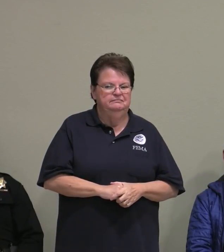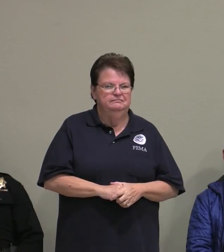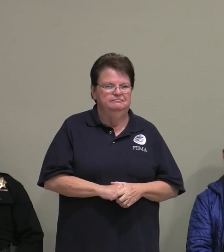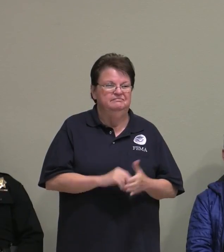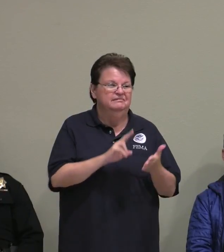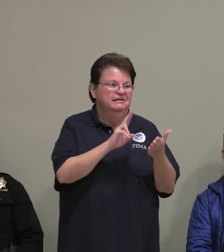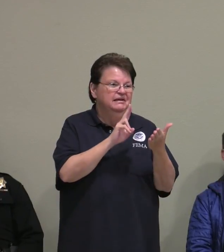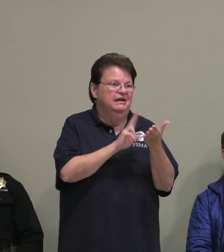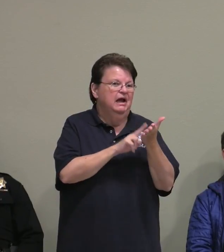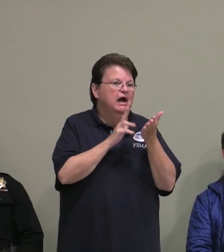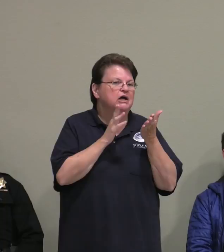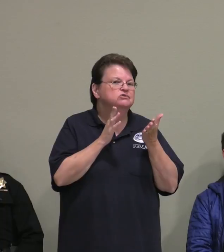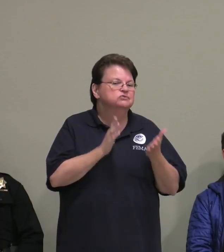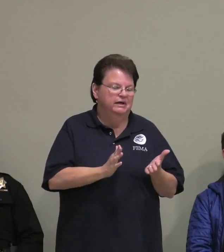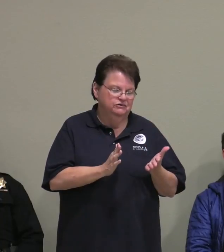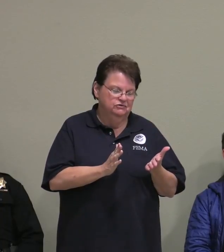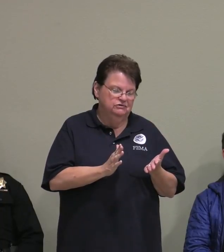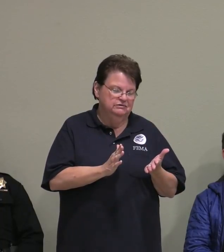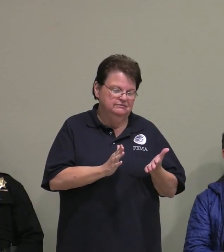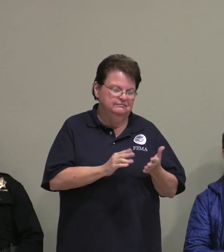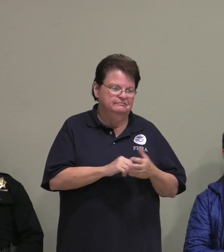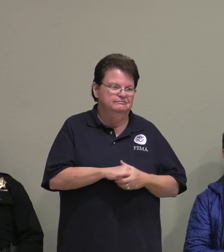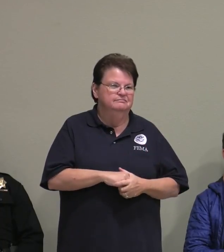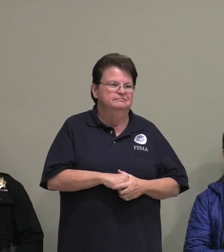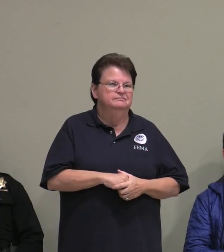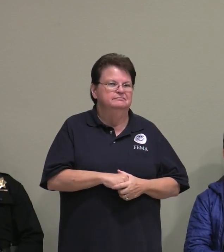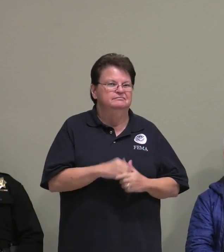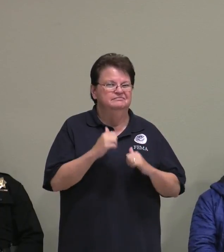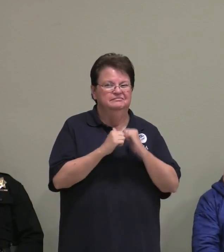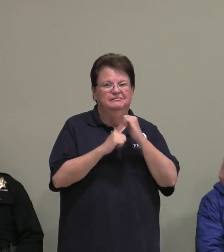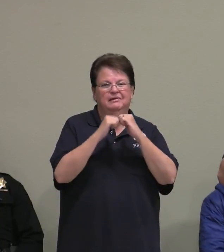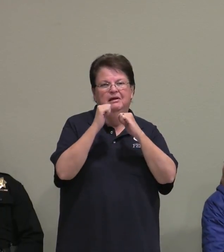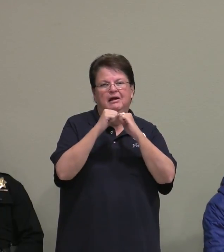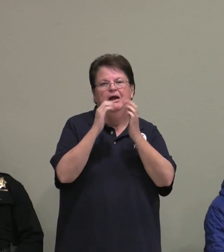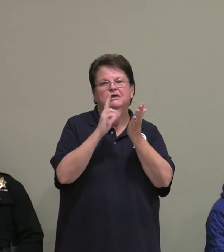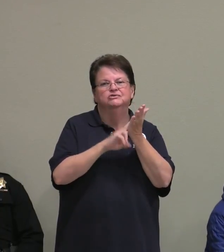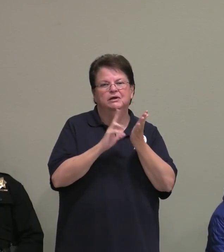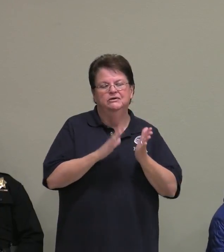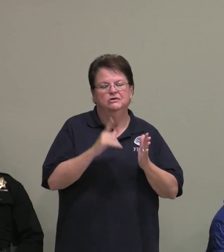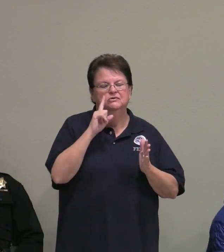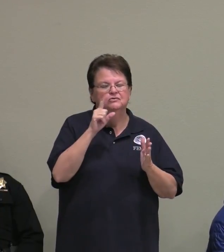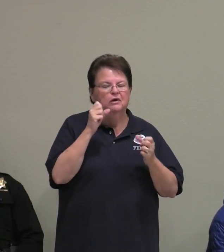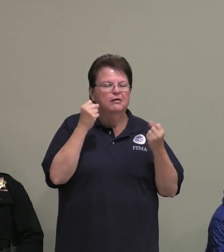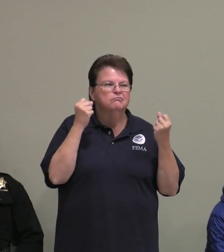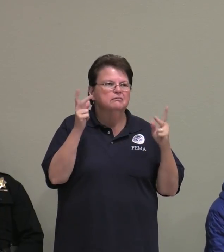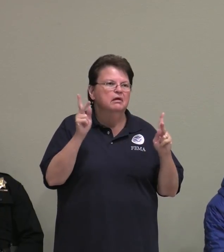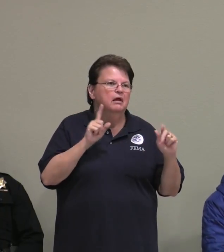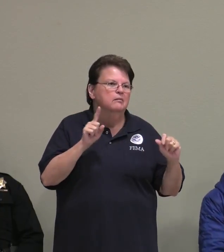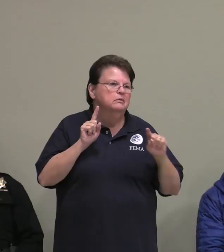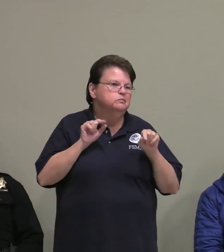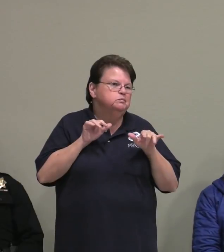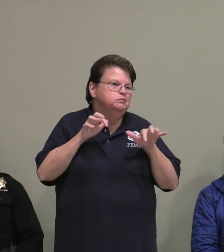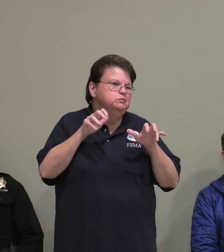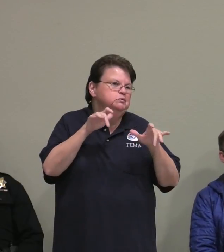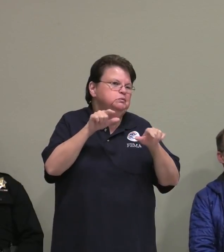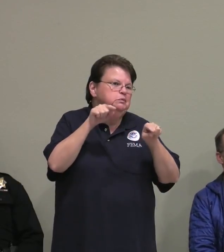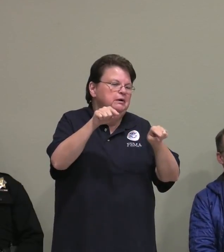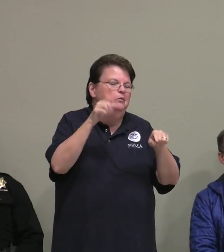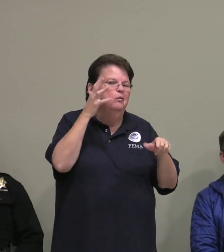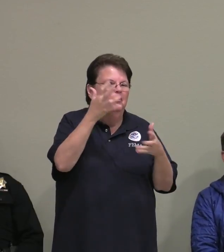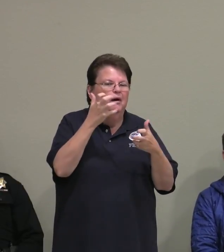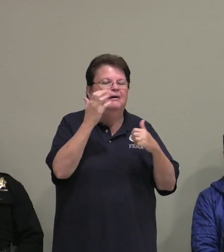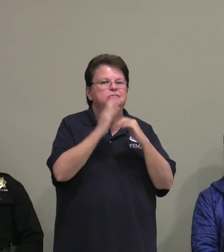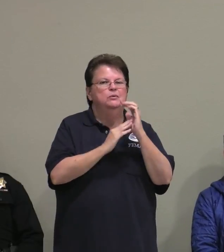Contractors. Obviously, you're going to be inundated with all kinds of contractors wanting to rebuild and